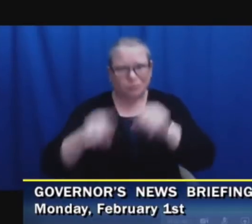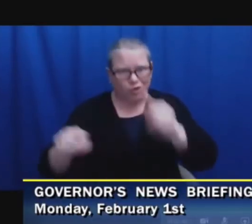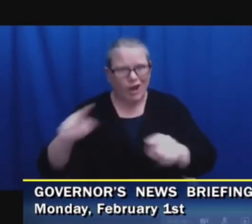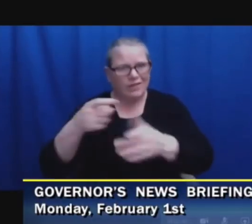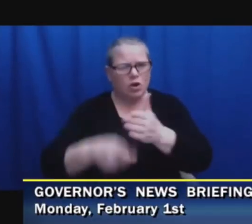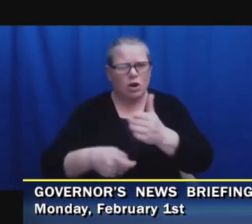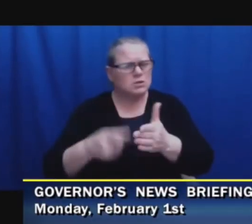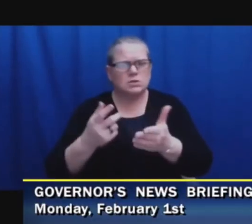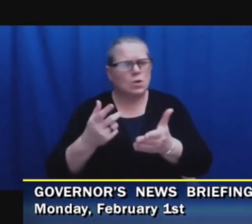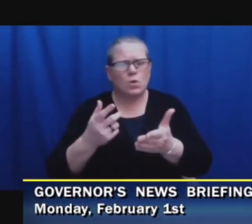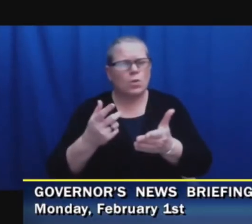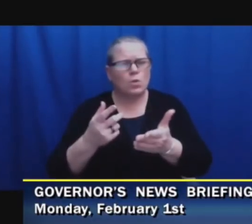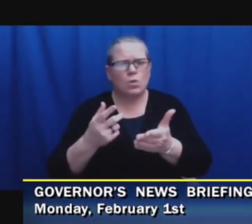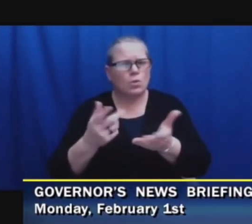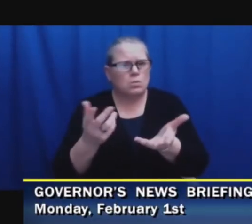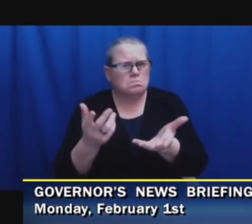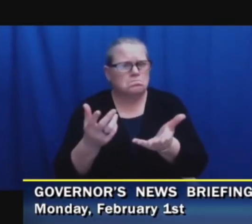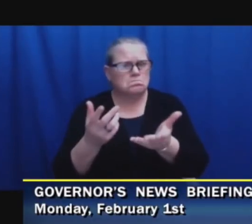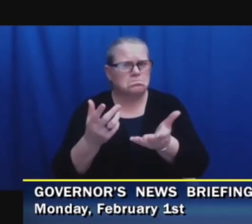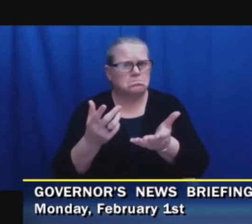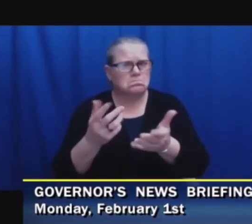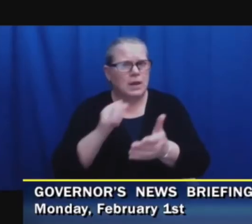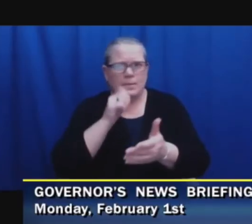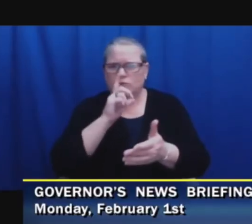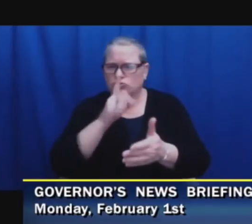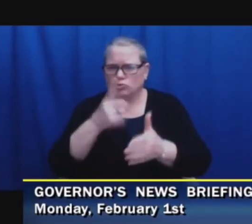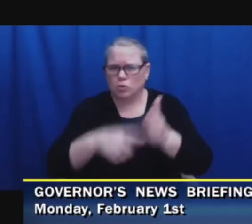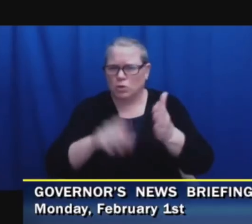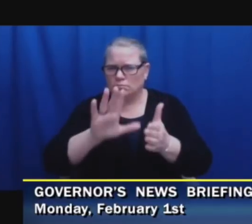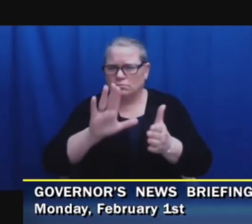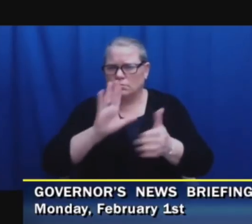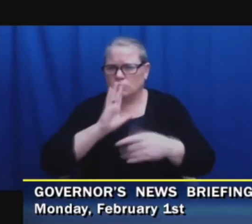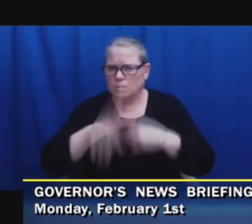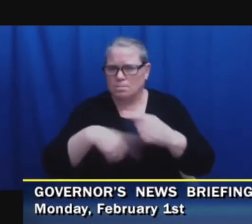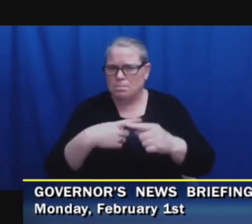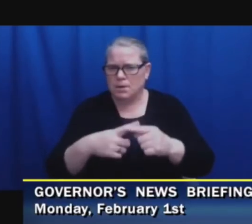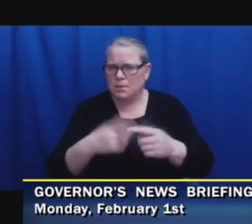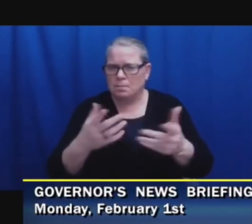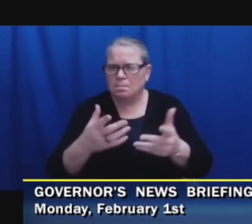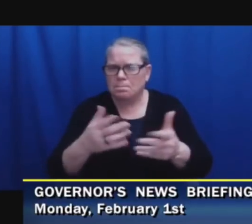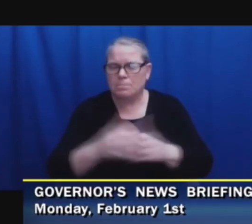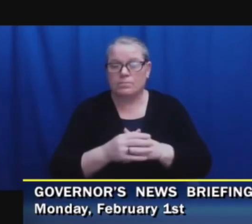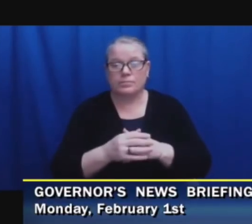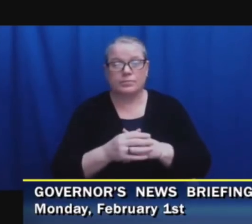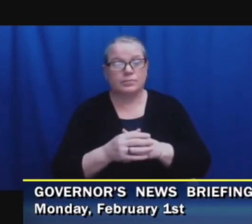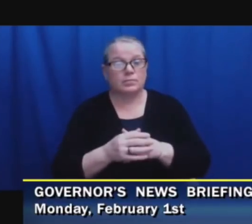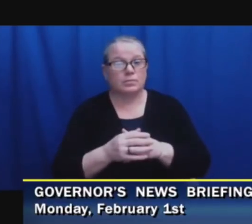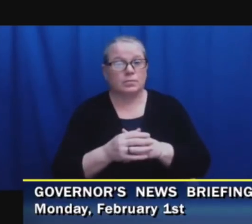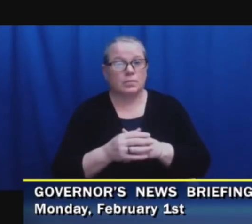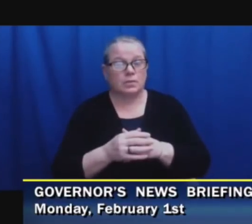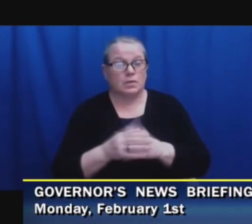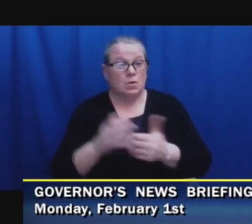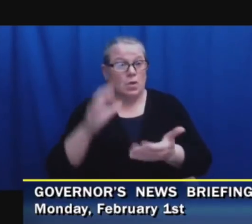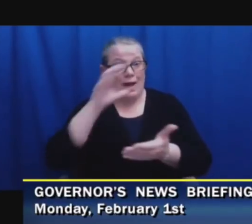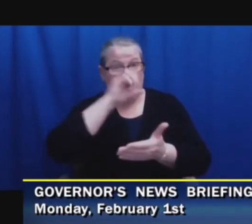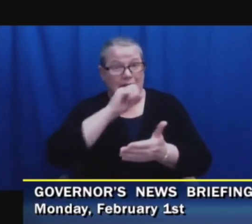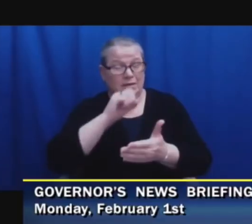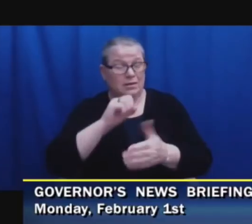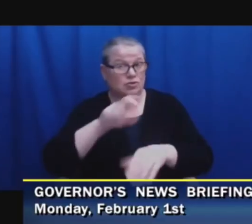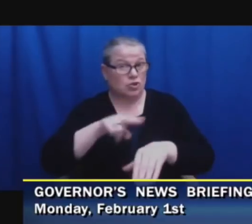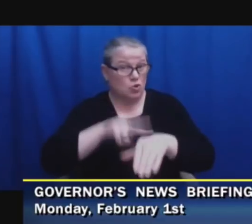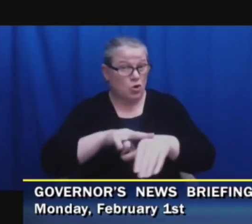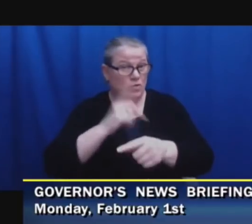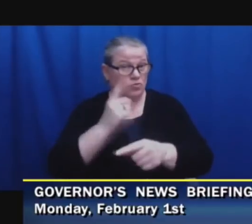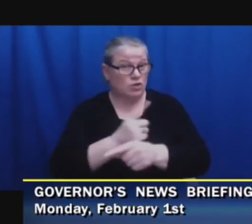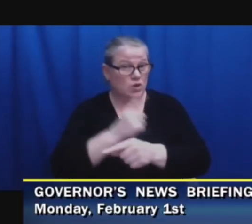what the question's referring to. I guess there's a difference between a normal request and an expedited